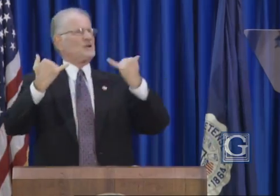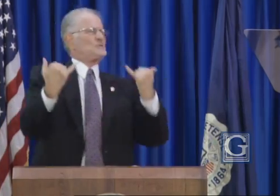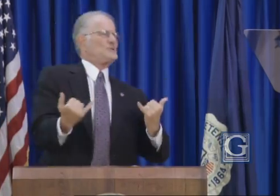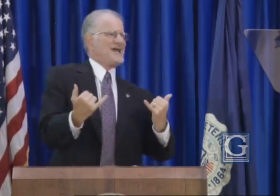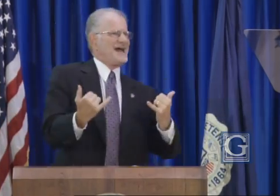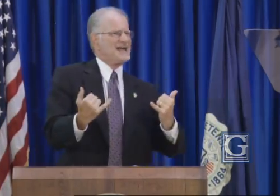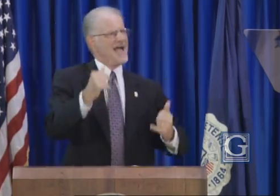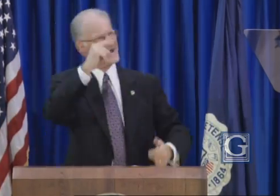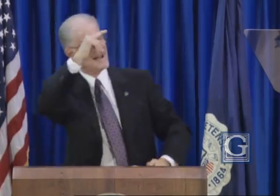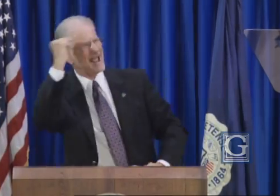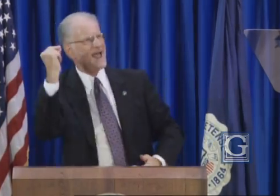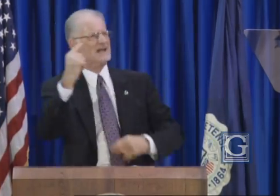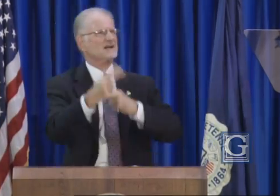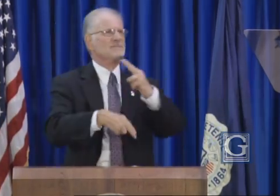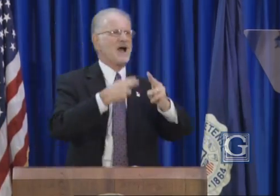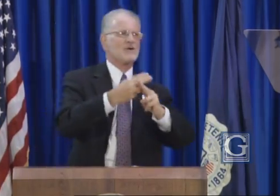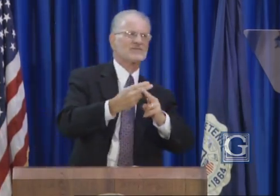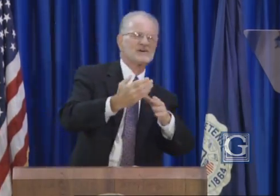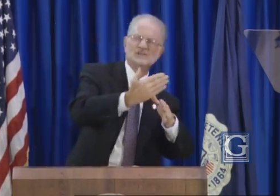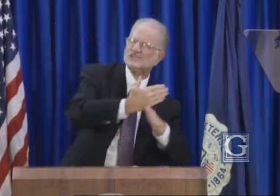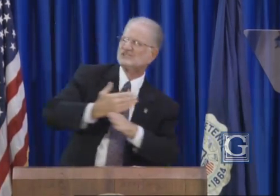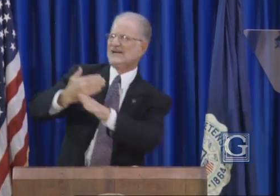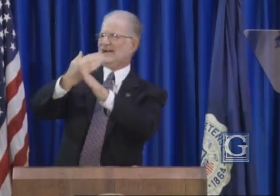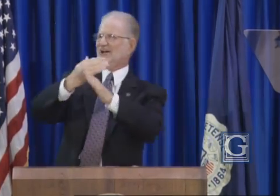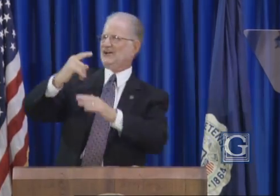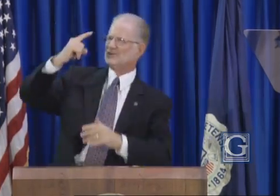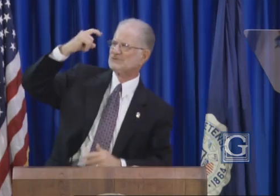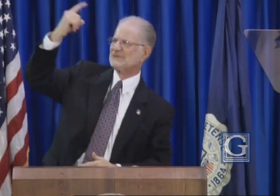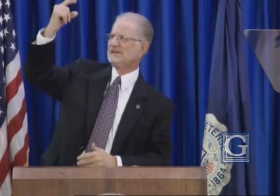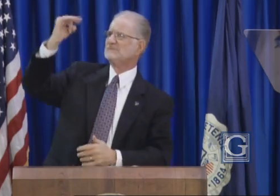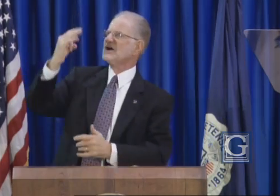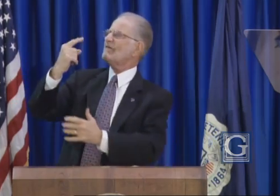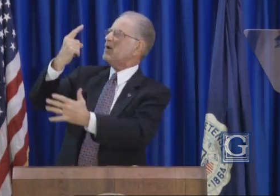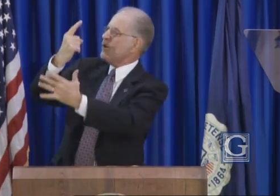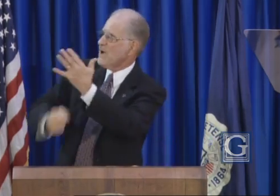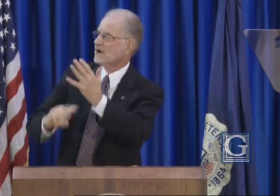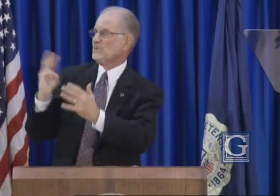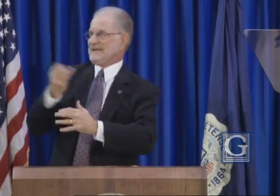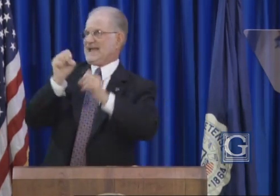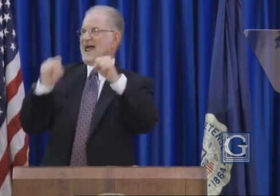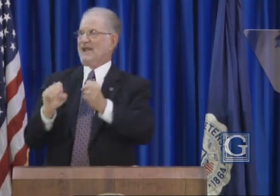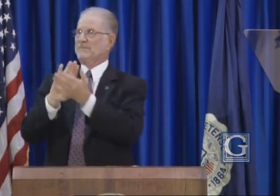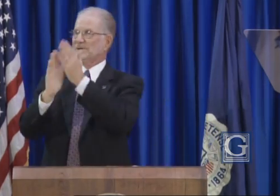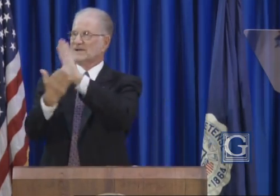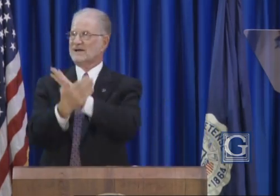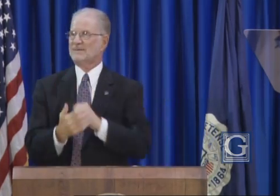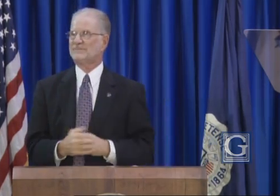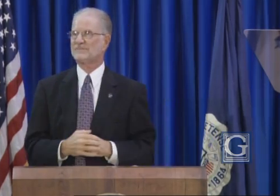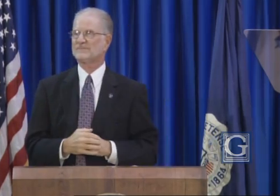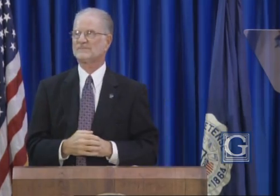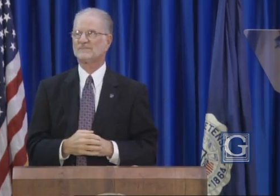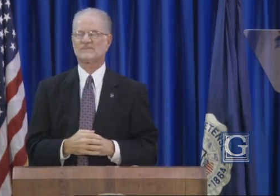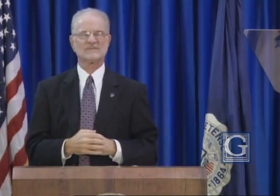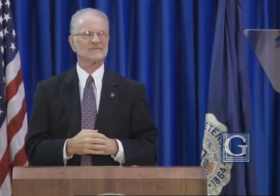conversation I had at Gallaudet about shared dreams of what we can become.